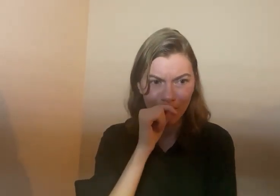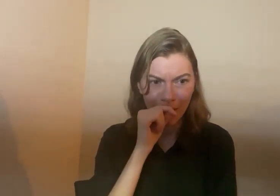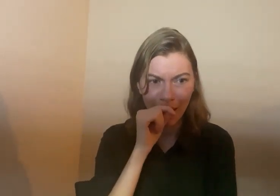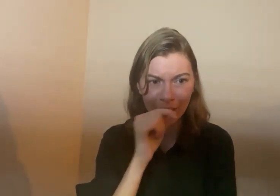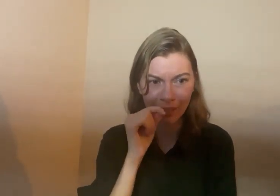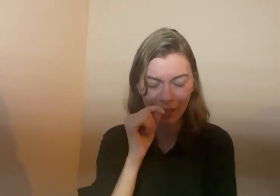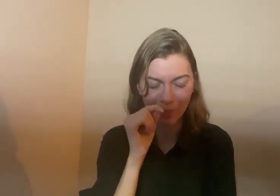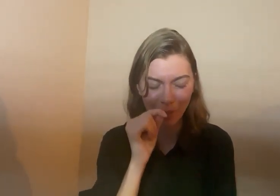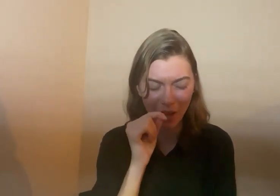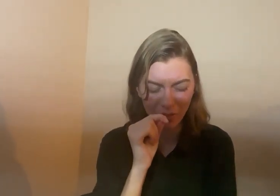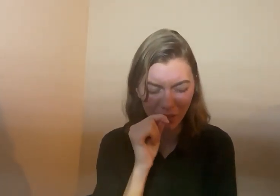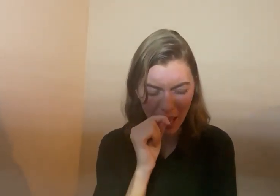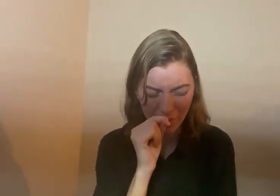Cancel! Cancel! Cancel! bond of life!